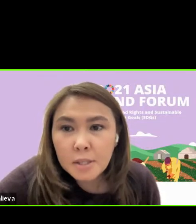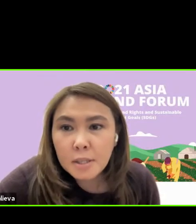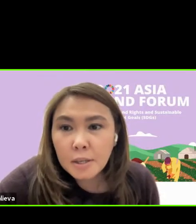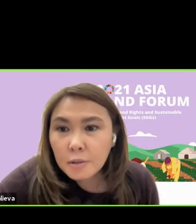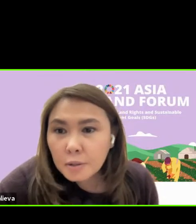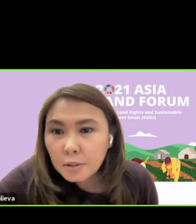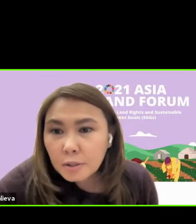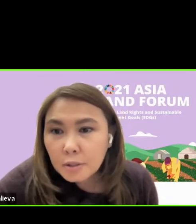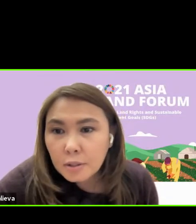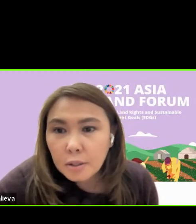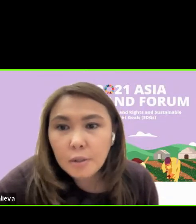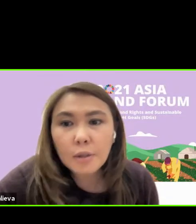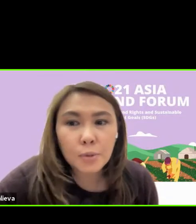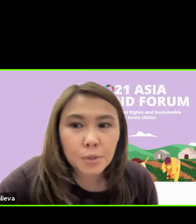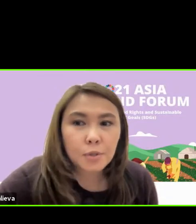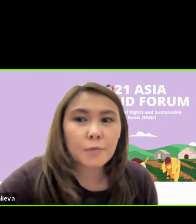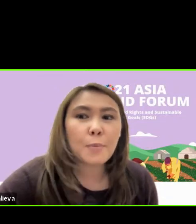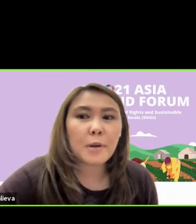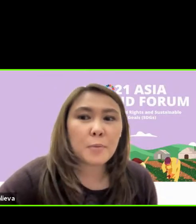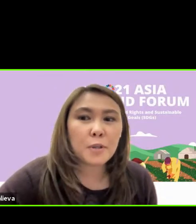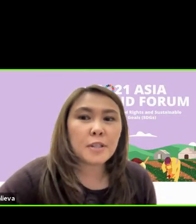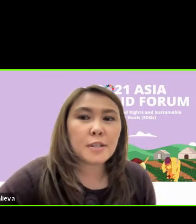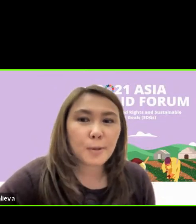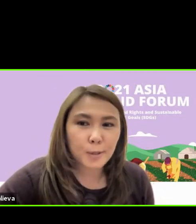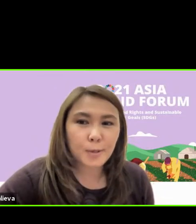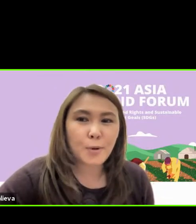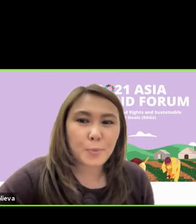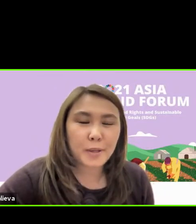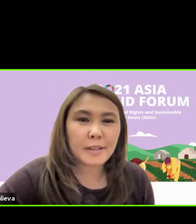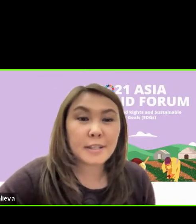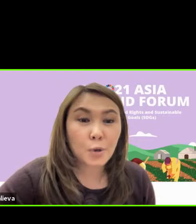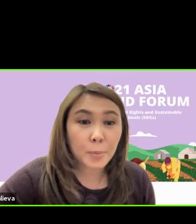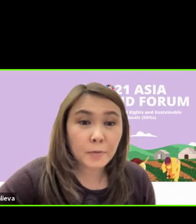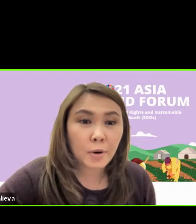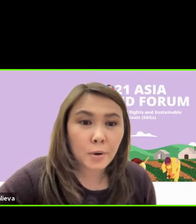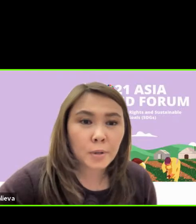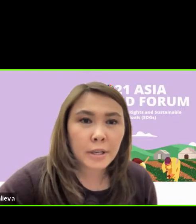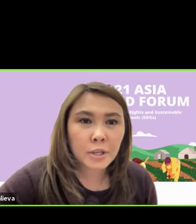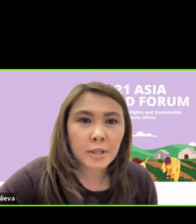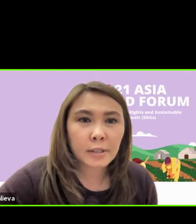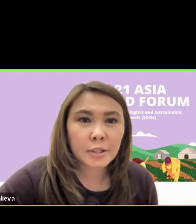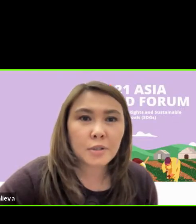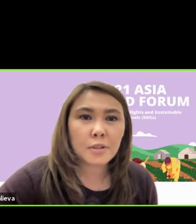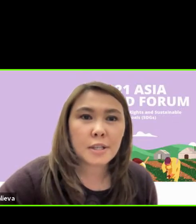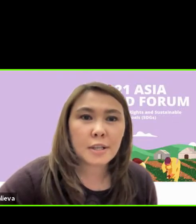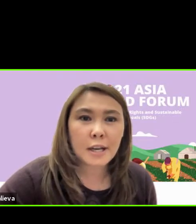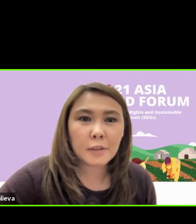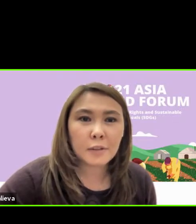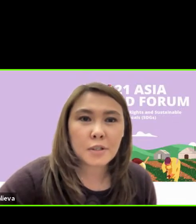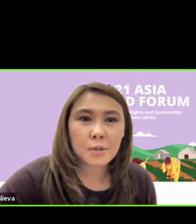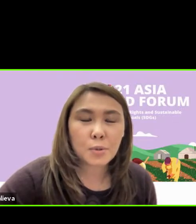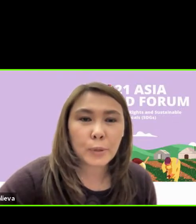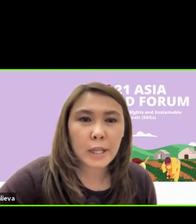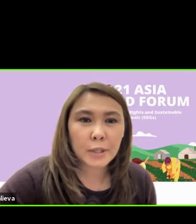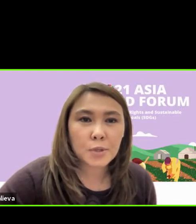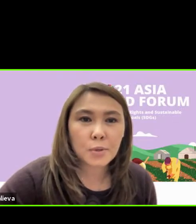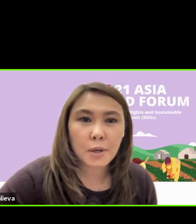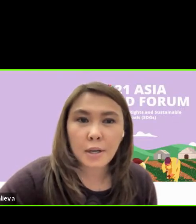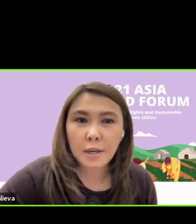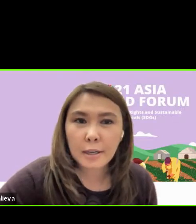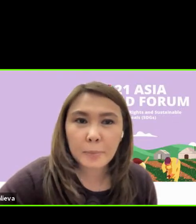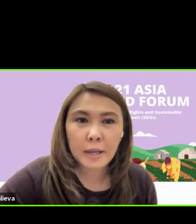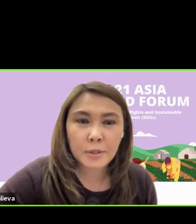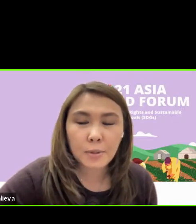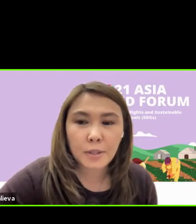Yes, Miss Saron, youth from Cambodia, it's also open. It's open for all Asian leaders, yeah, young leaders who would like